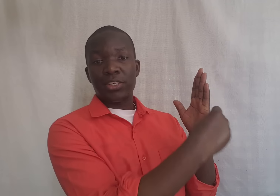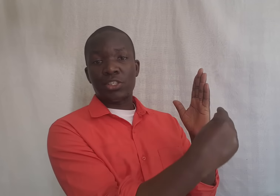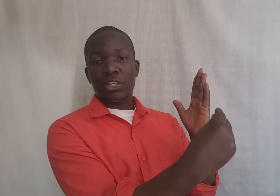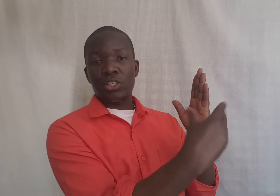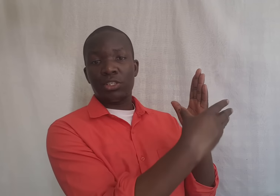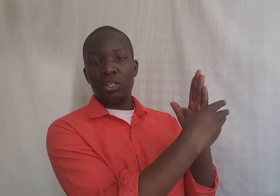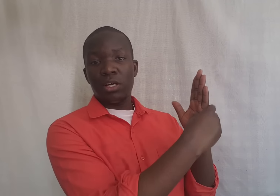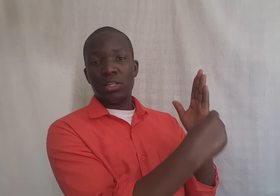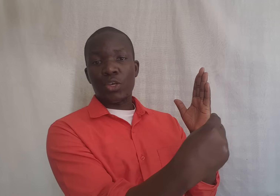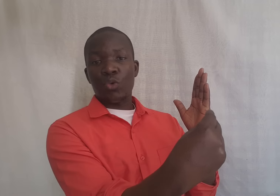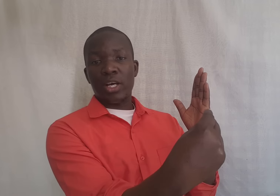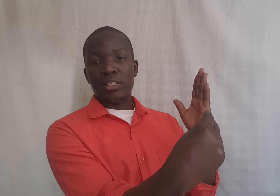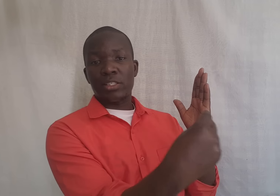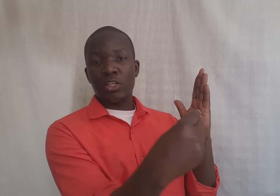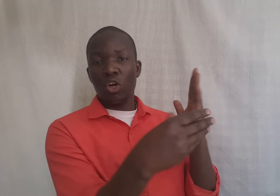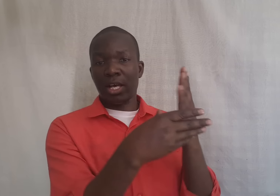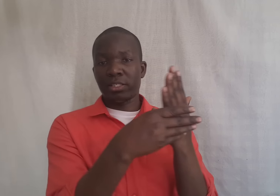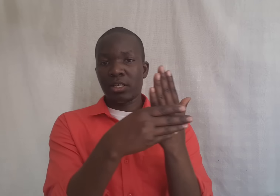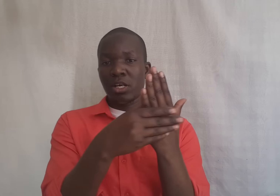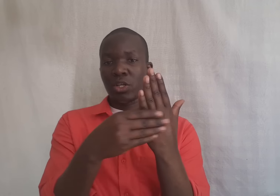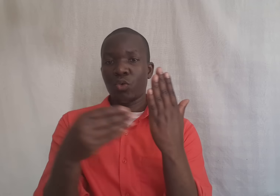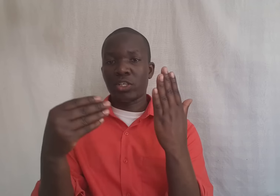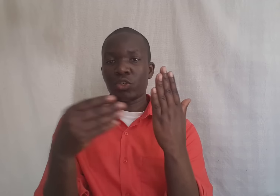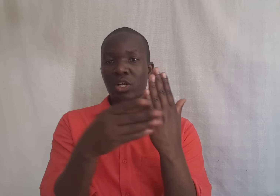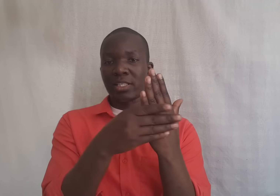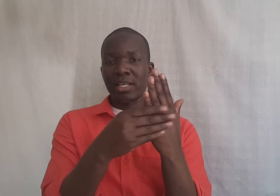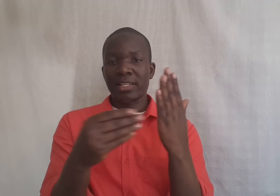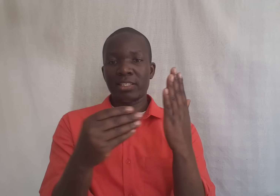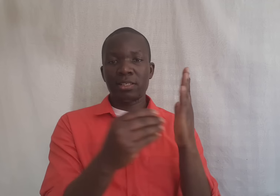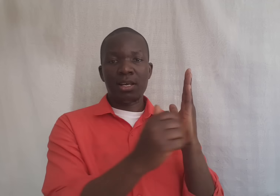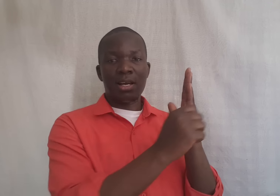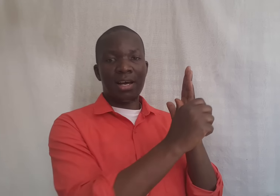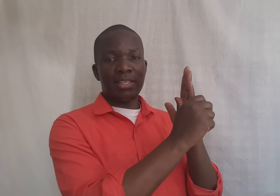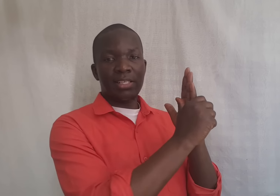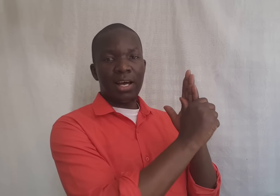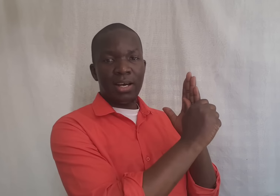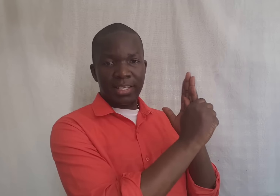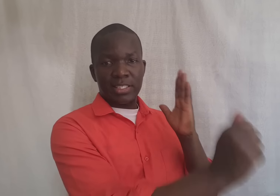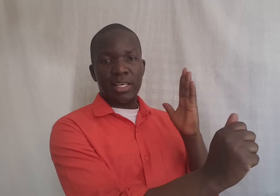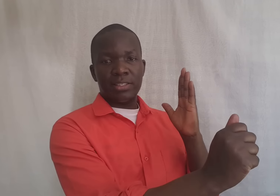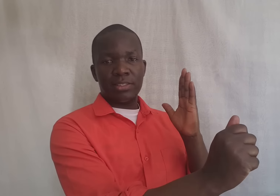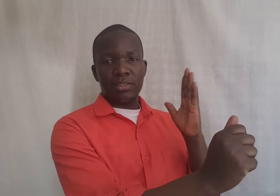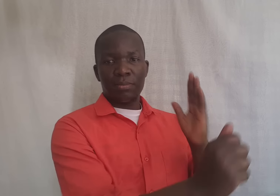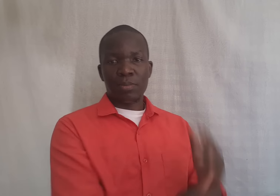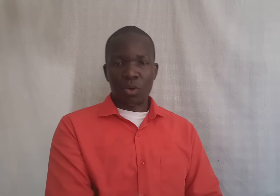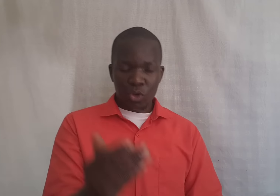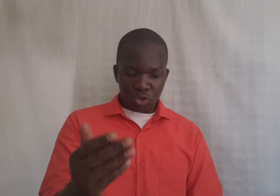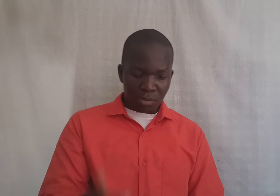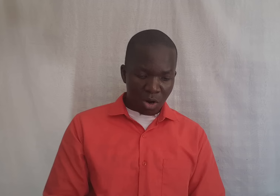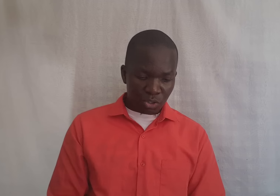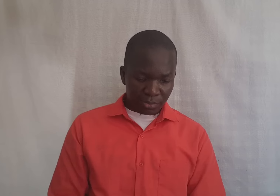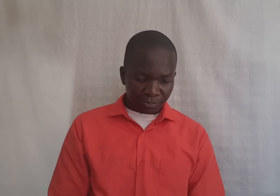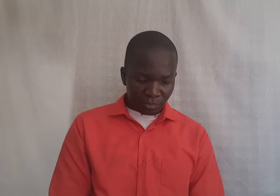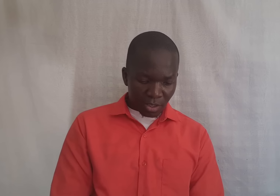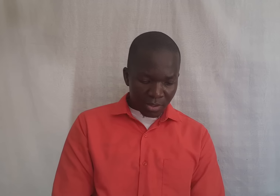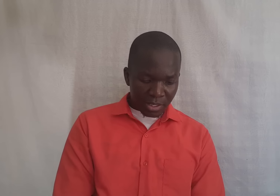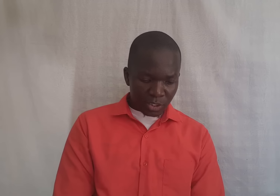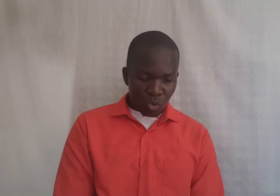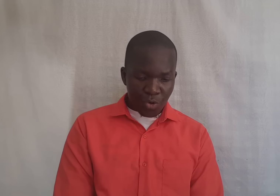this is the US dollars like this, and these are the skills we are talking about. The next word